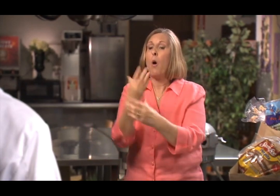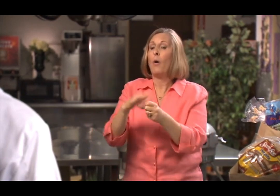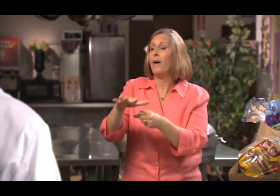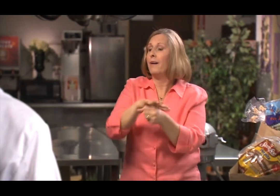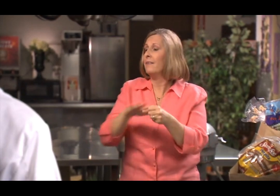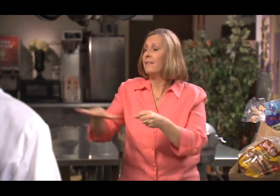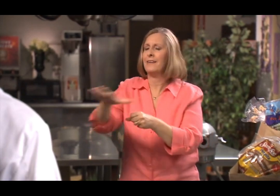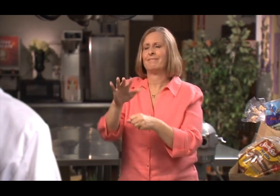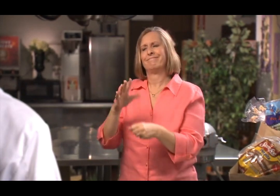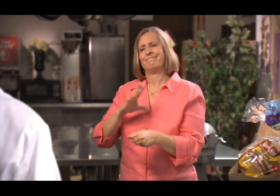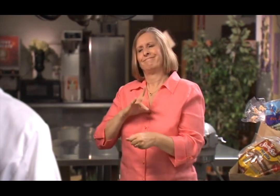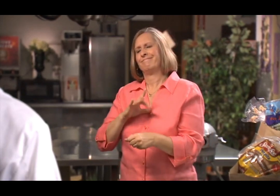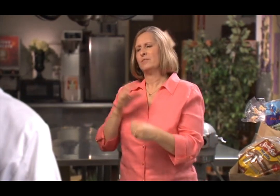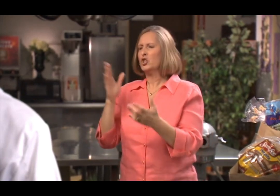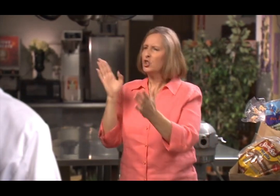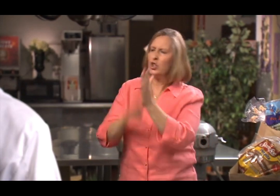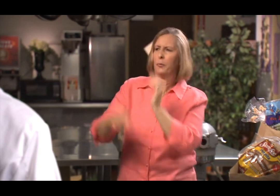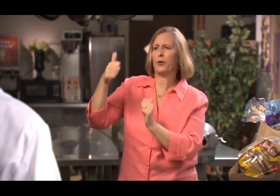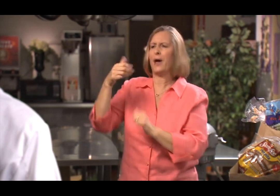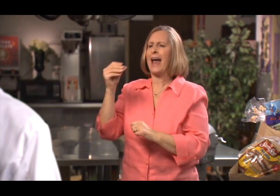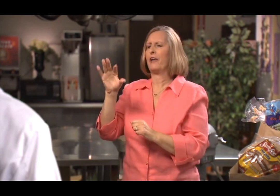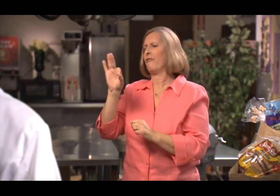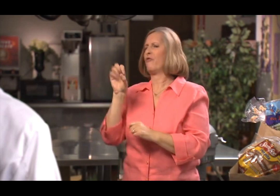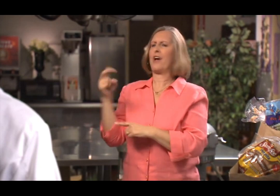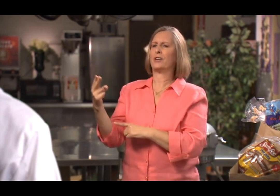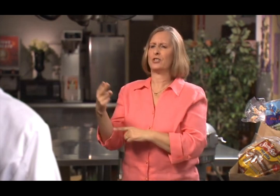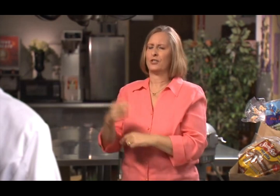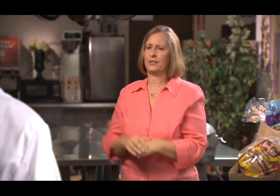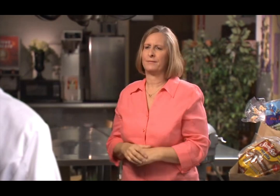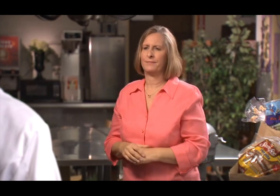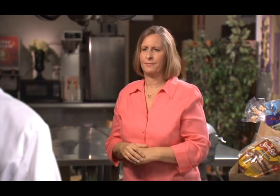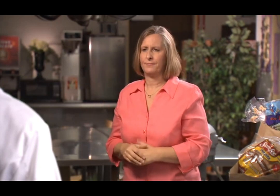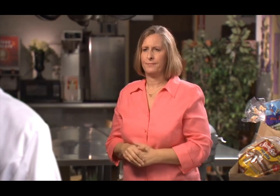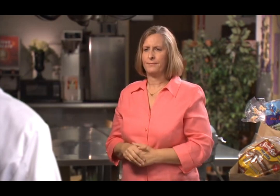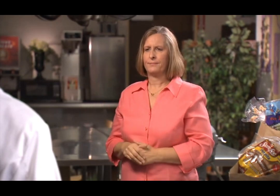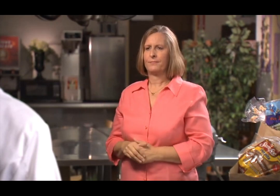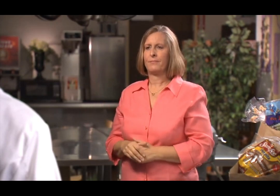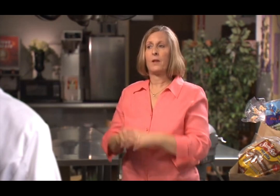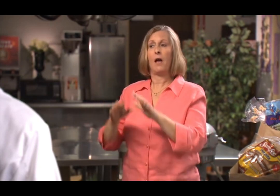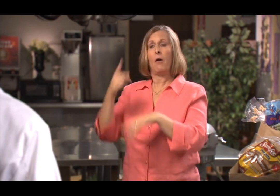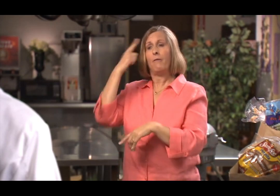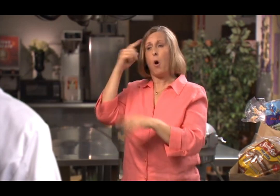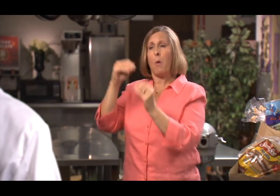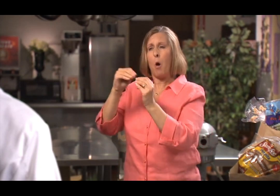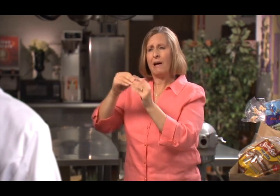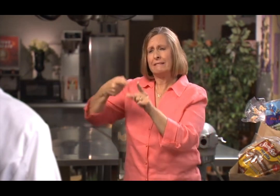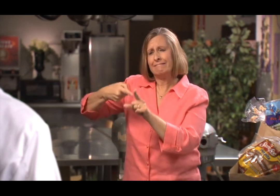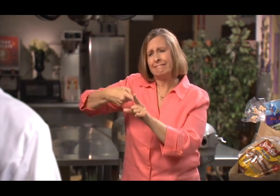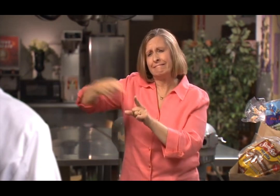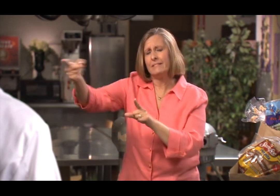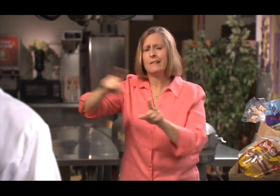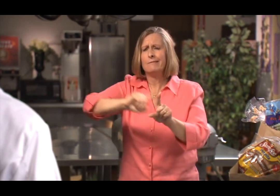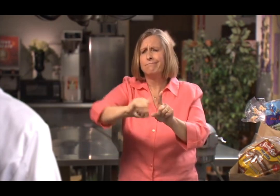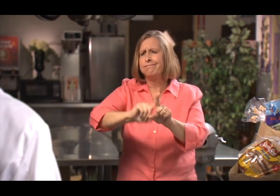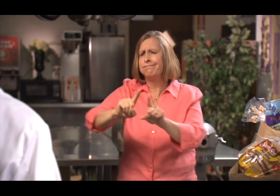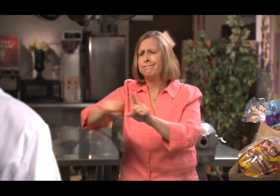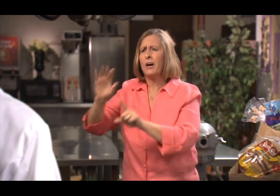However, locally grown food will be cheaper and fresher. For more variety, visit ethnic